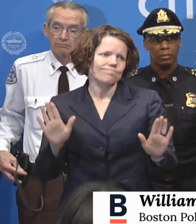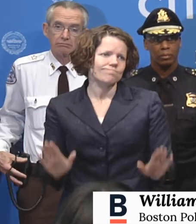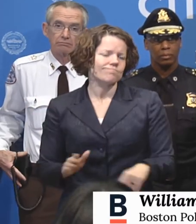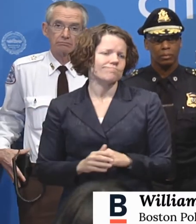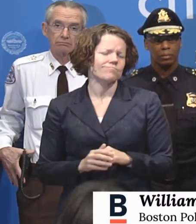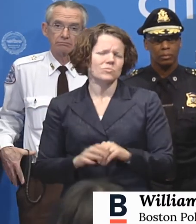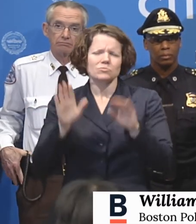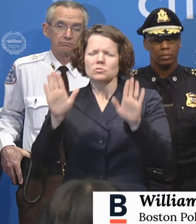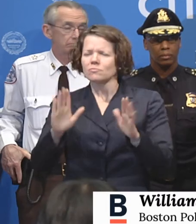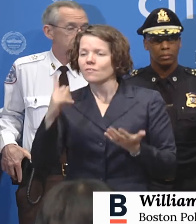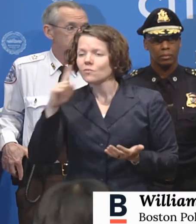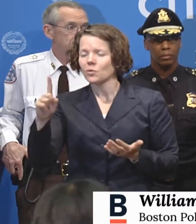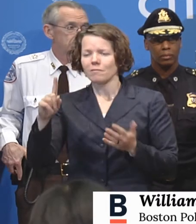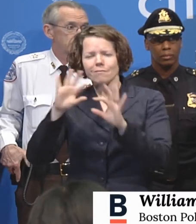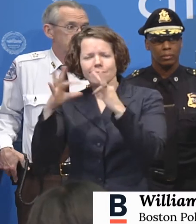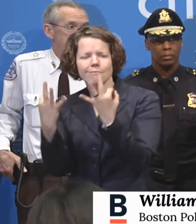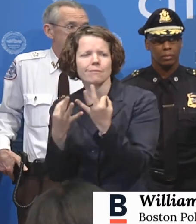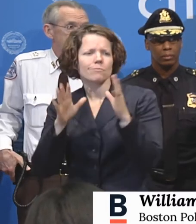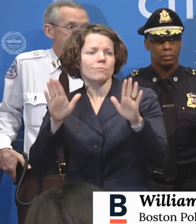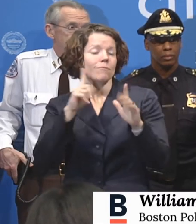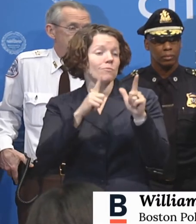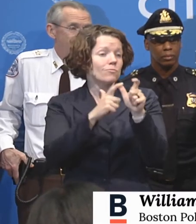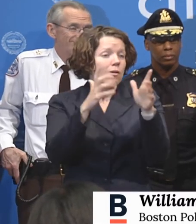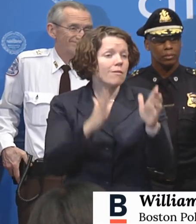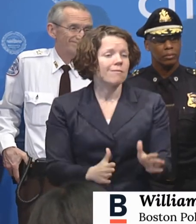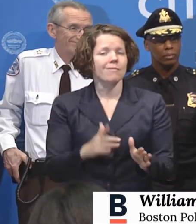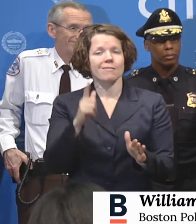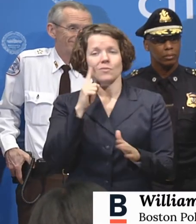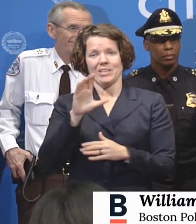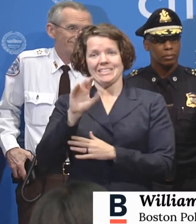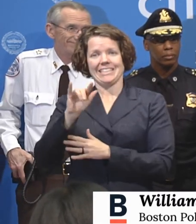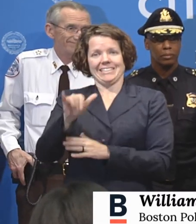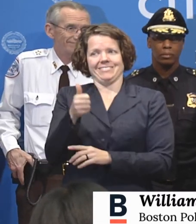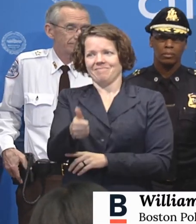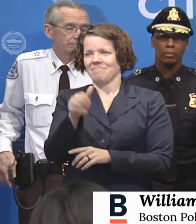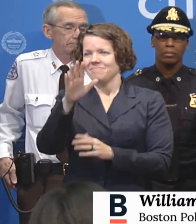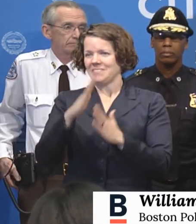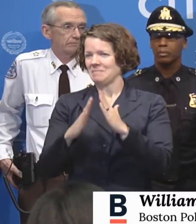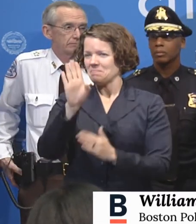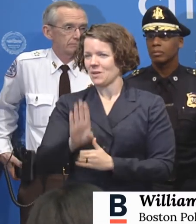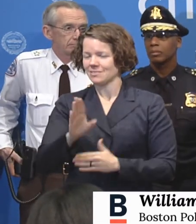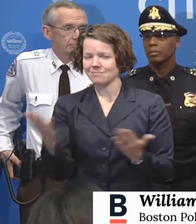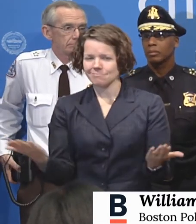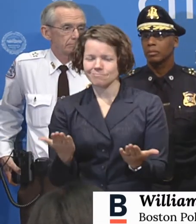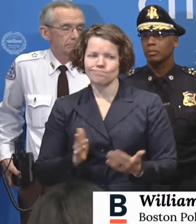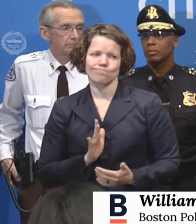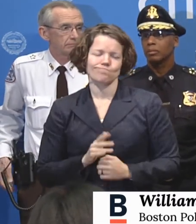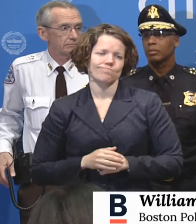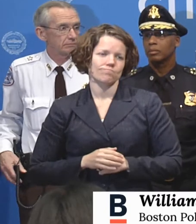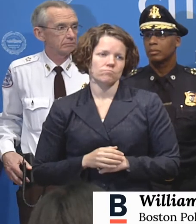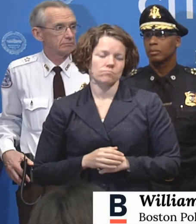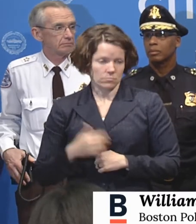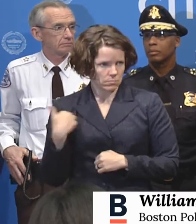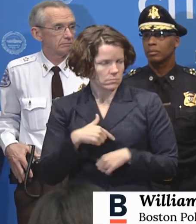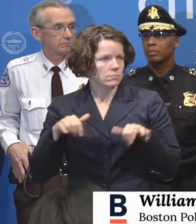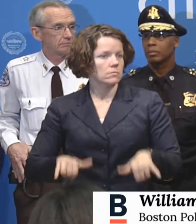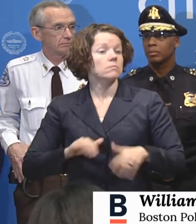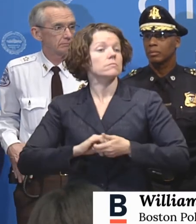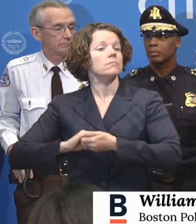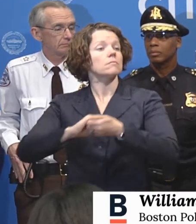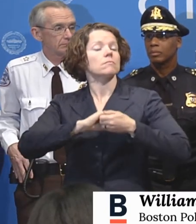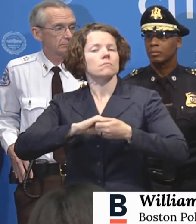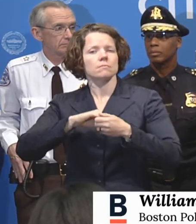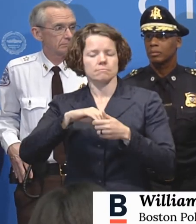everyone to be respectful of each other. We will be working in partnership with our state, local, and